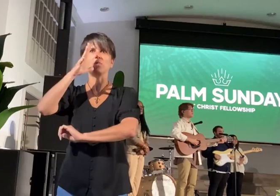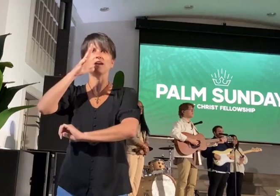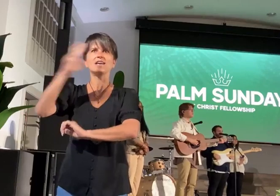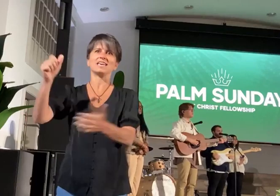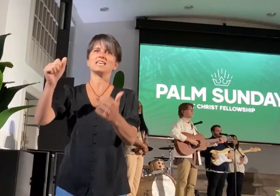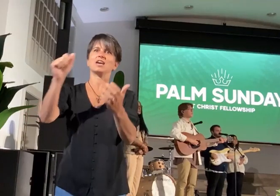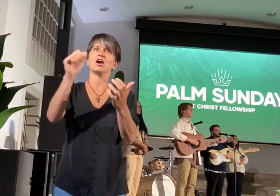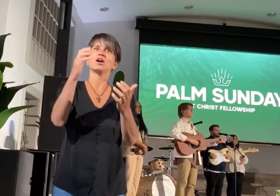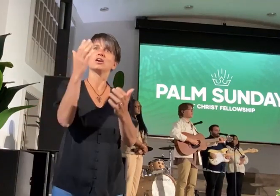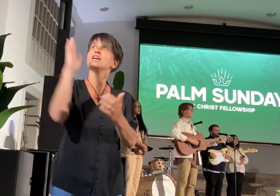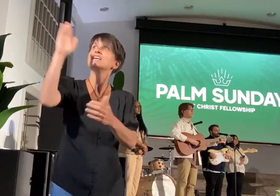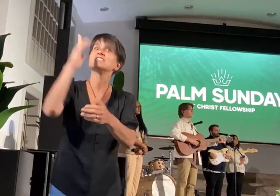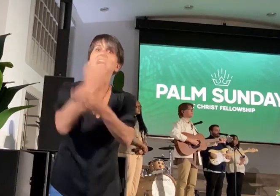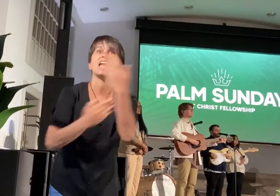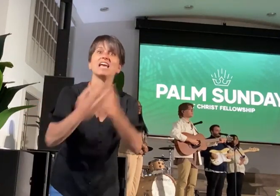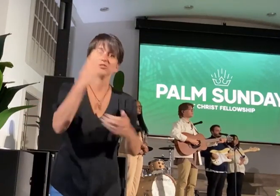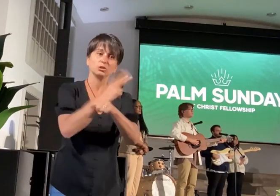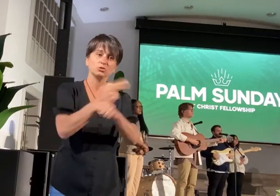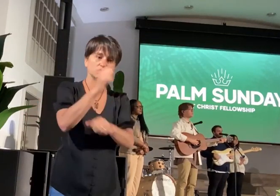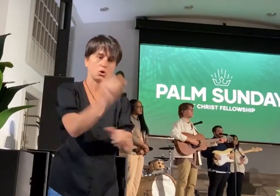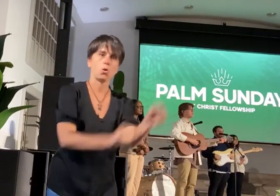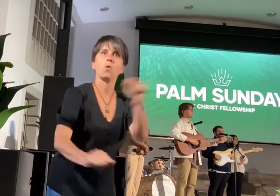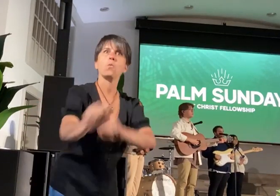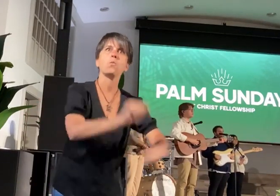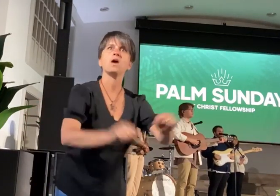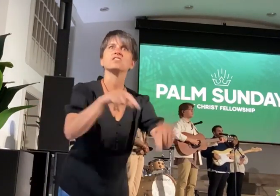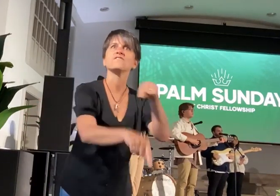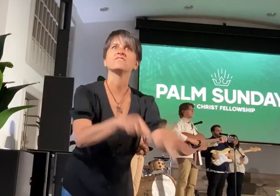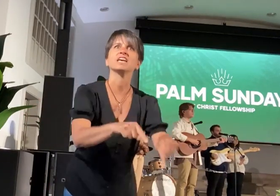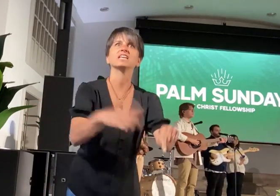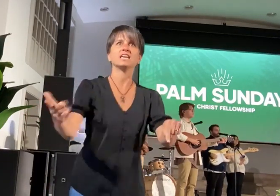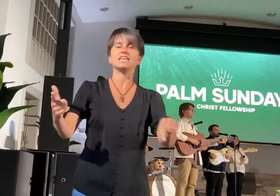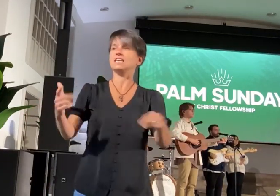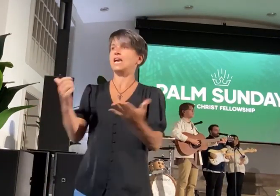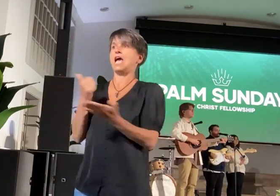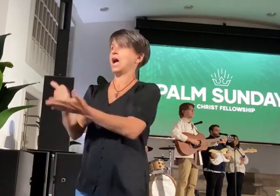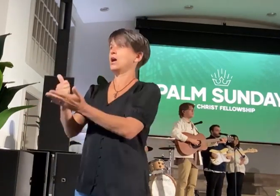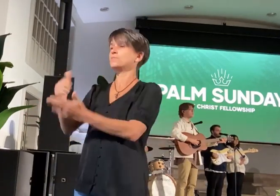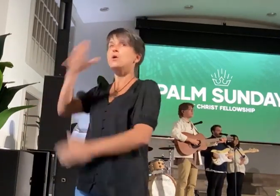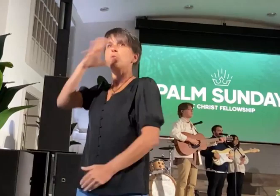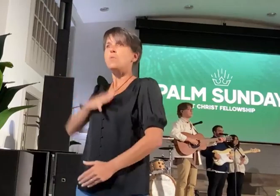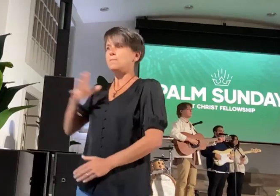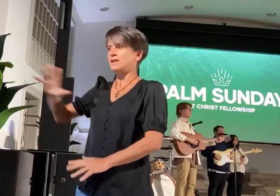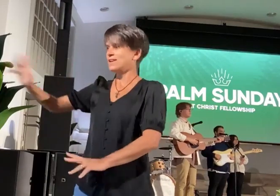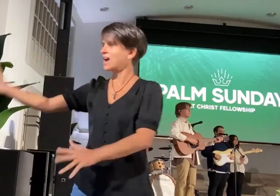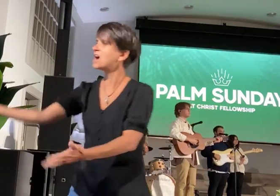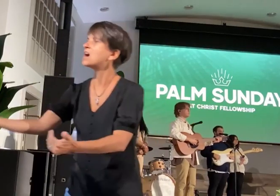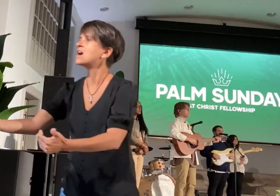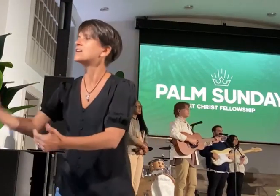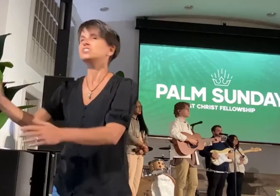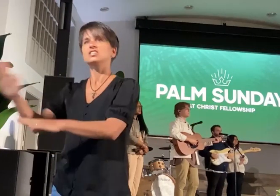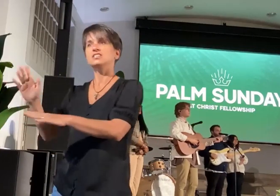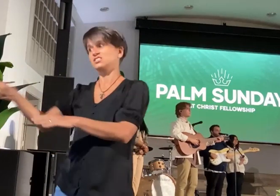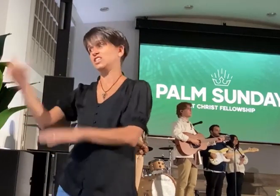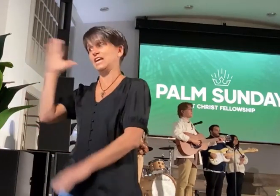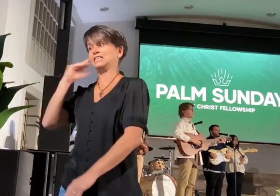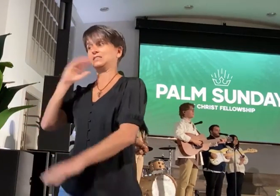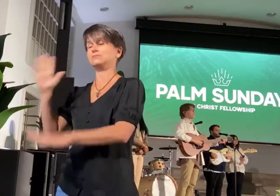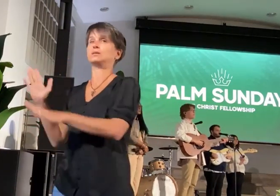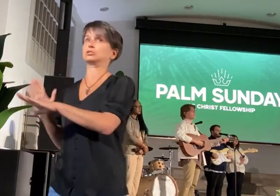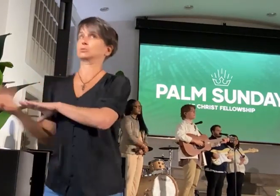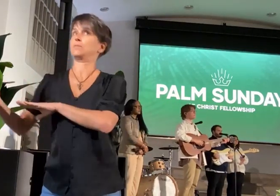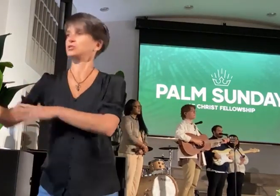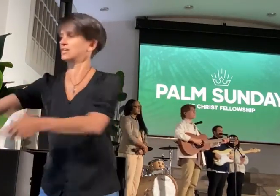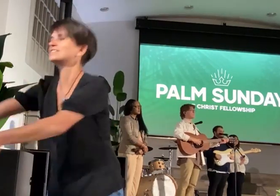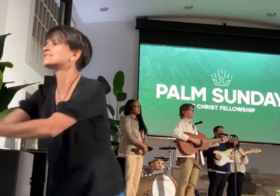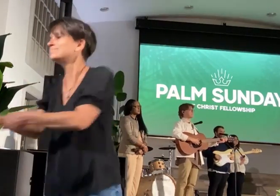sank beneath the waves. The same hand that would help the woman up who is being accused of adultery and that they were threatening